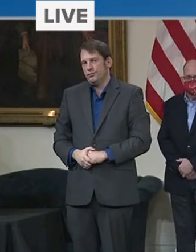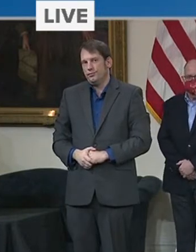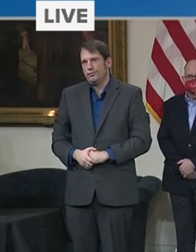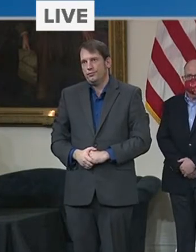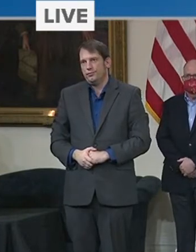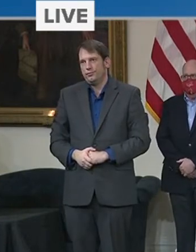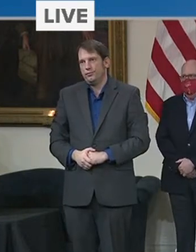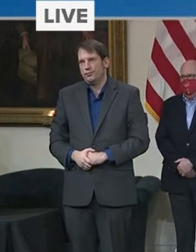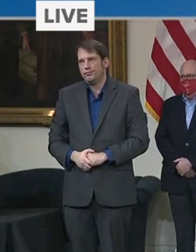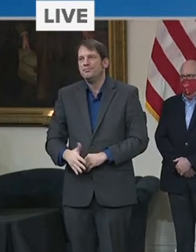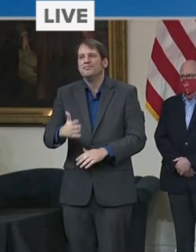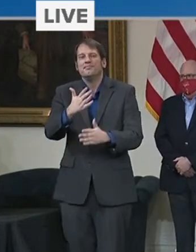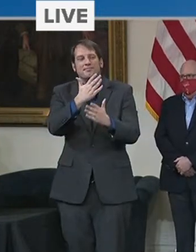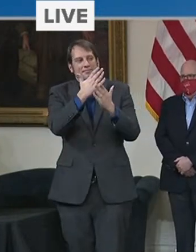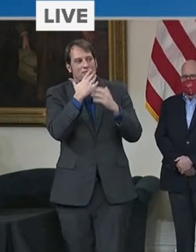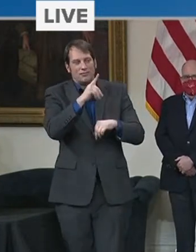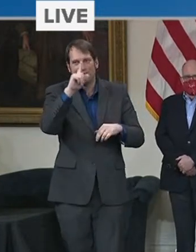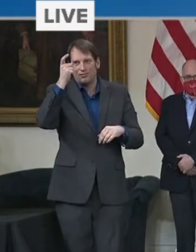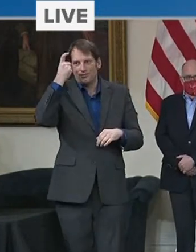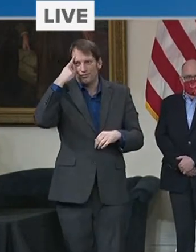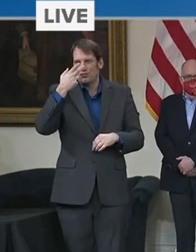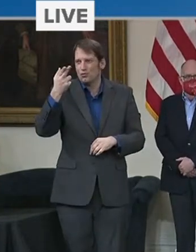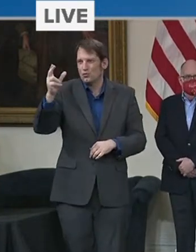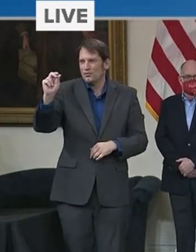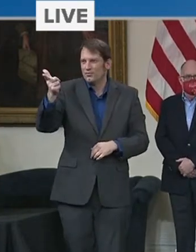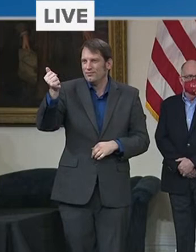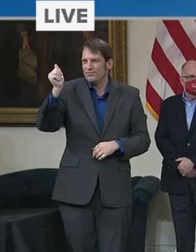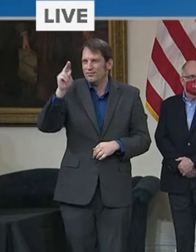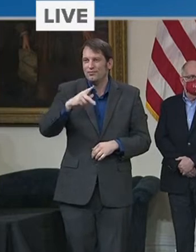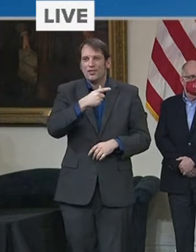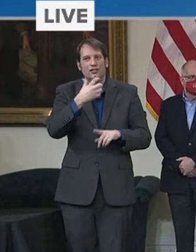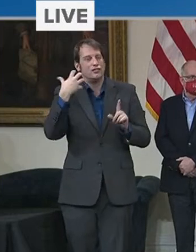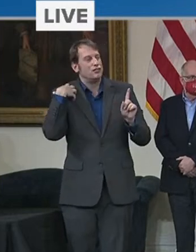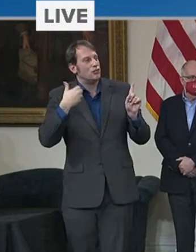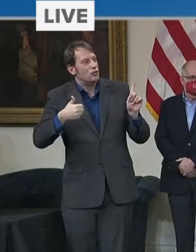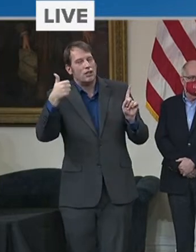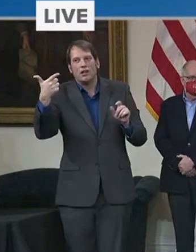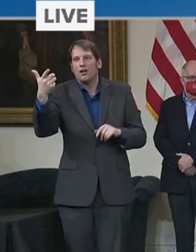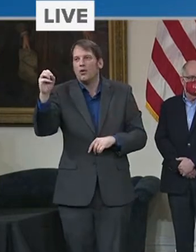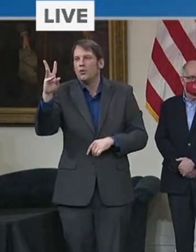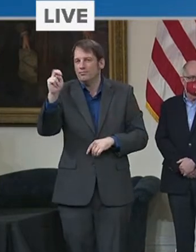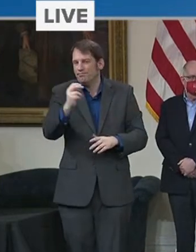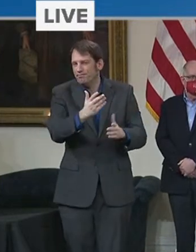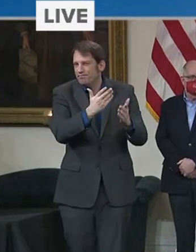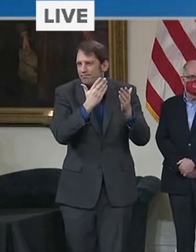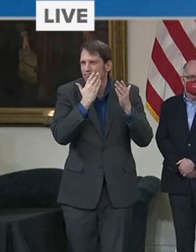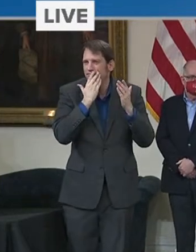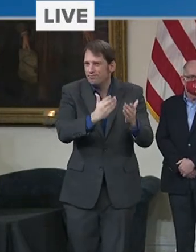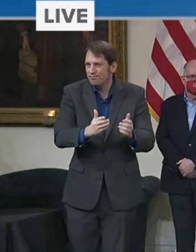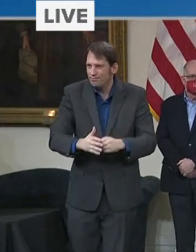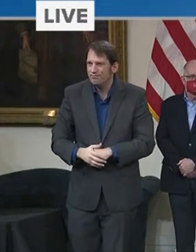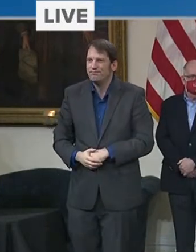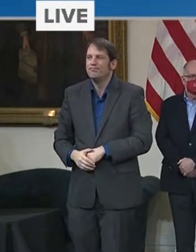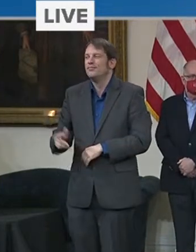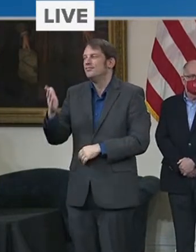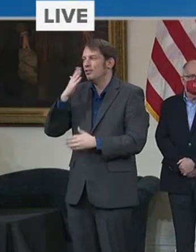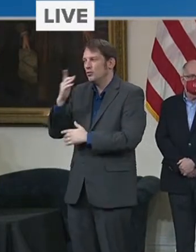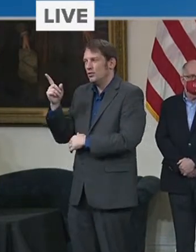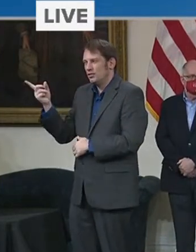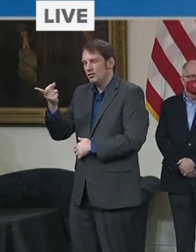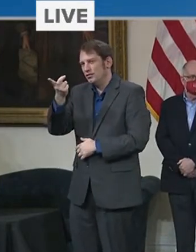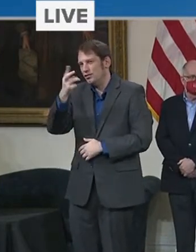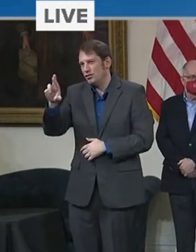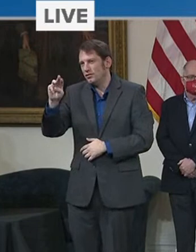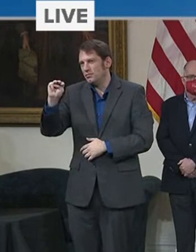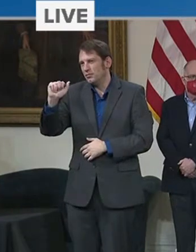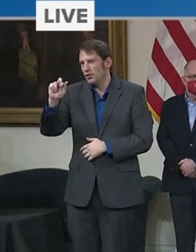Thank you, Governor Hogan, General Gowan, Brigadier General Burkhead, and Dr. Marcosi, and good